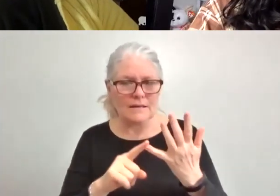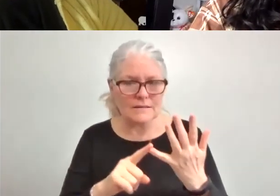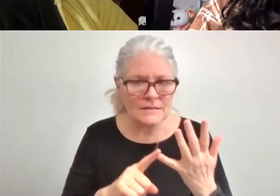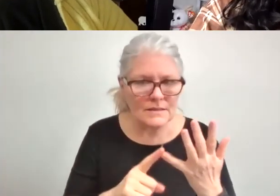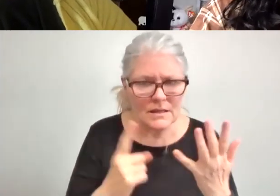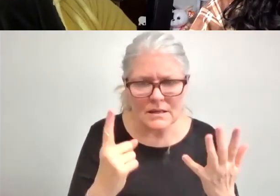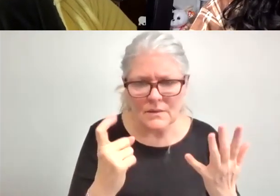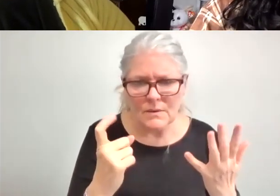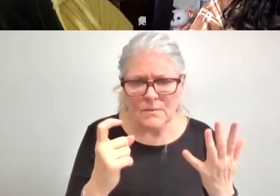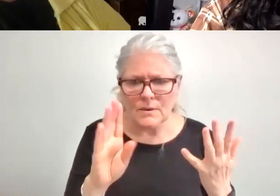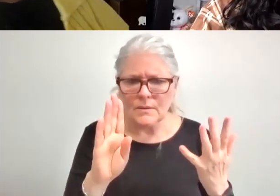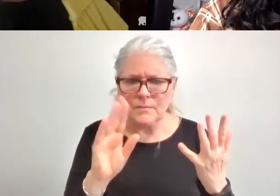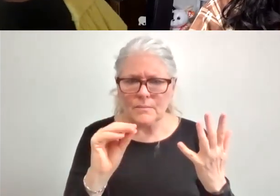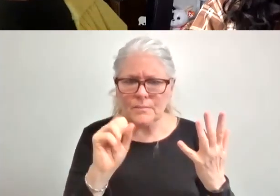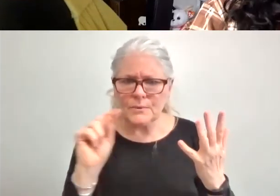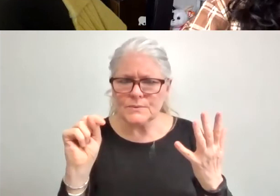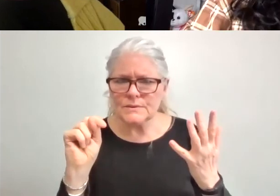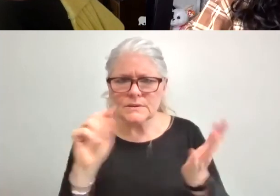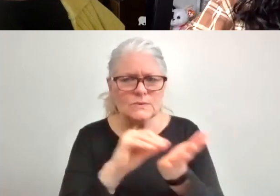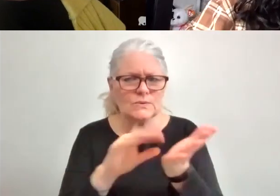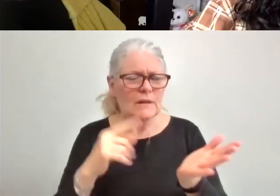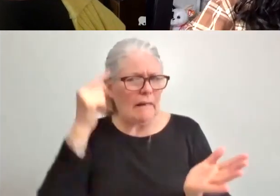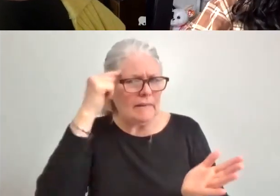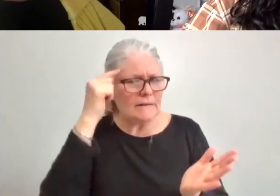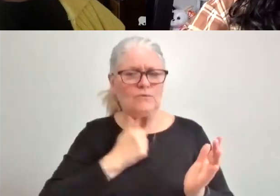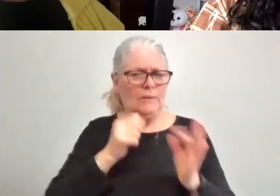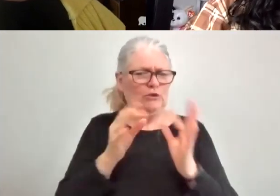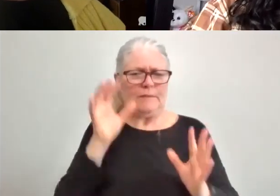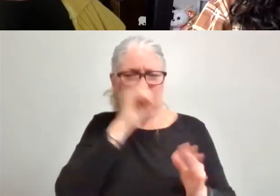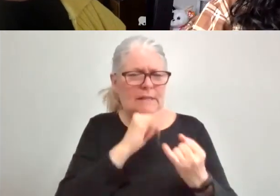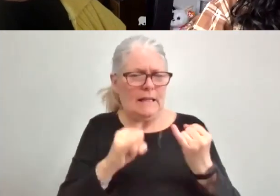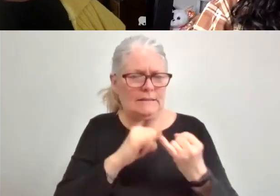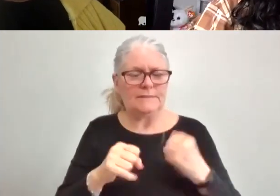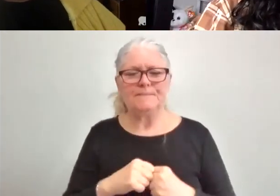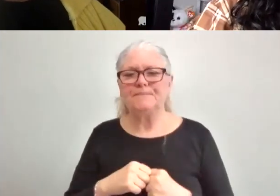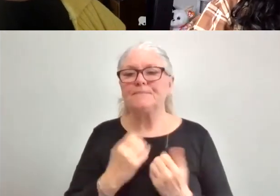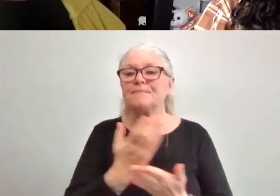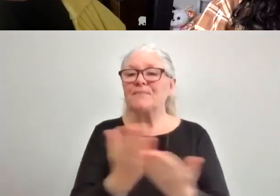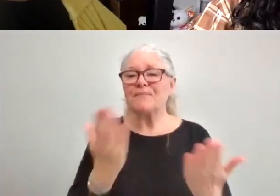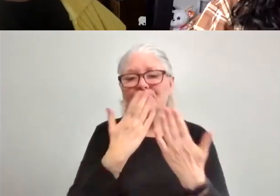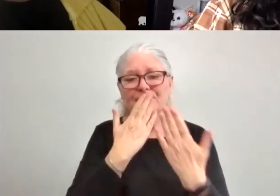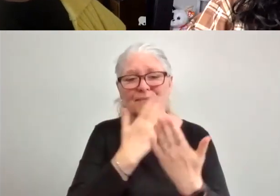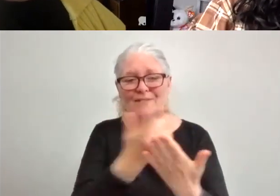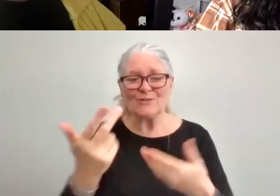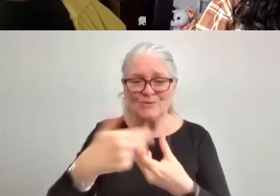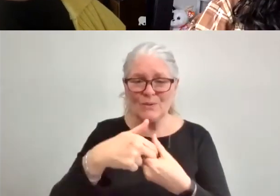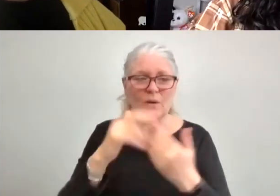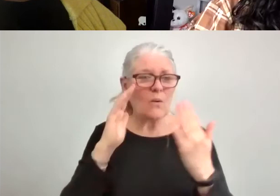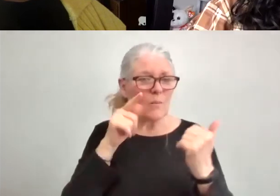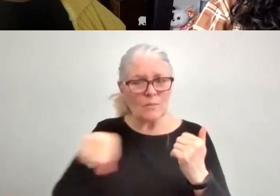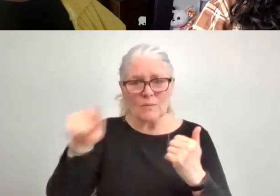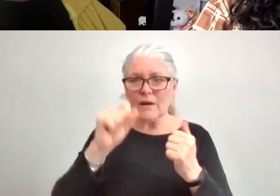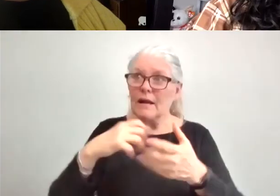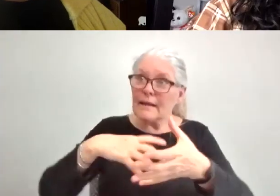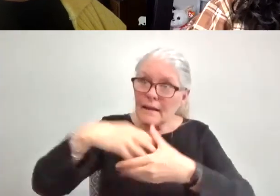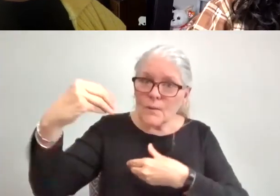much, everyone, for joining us here today. I hope you can take the knowledge and power away to create change in the spaces that you occupy and challenge